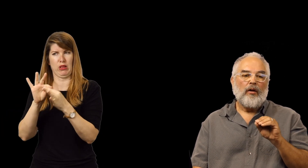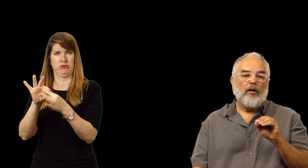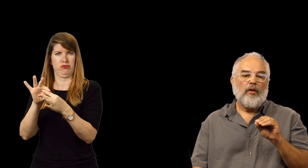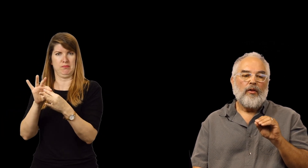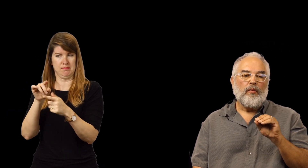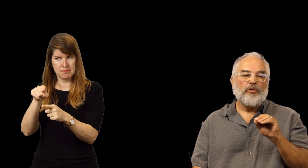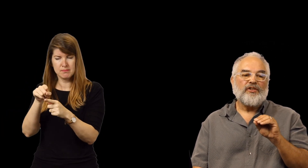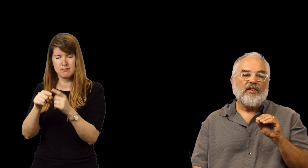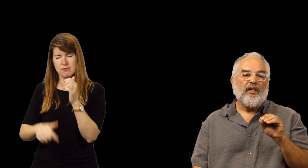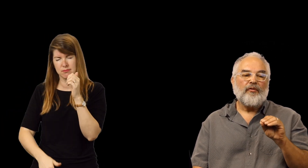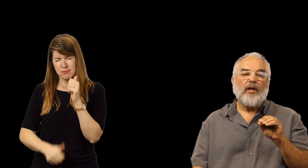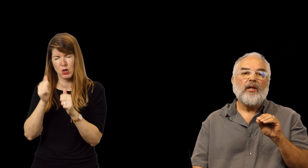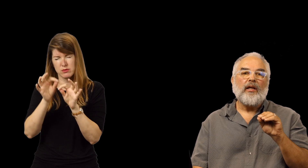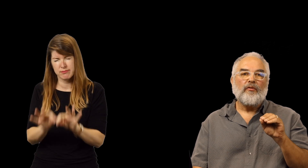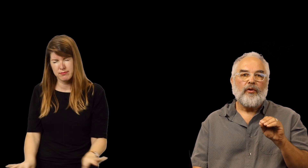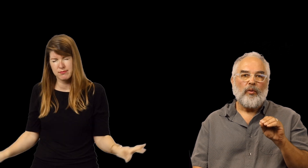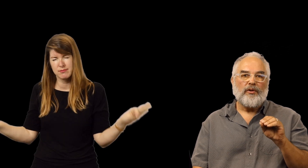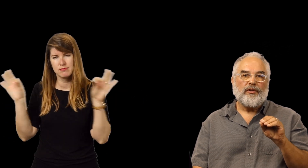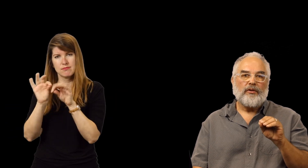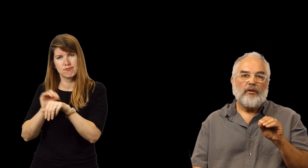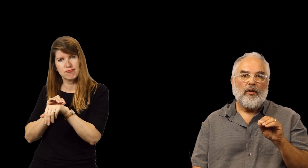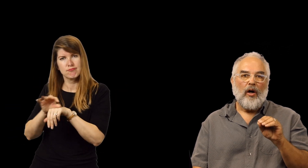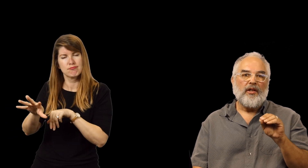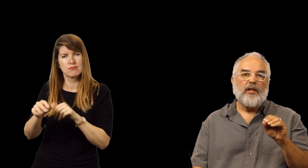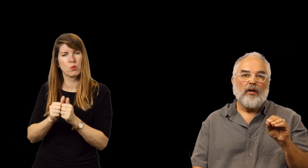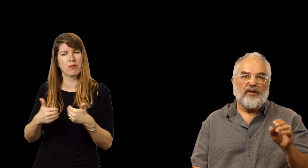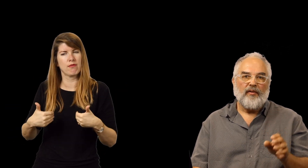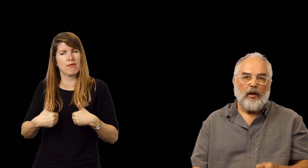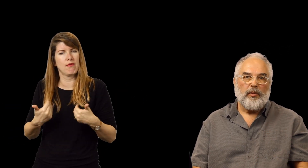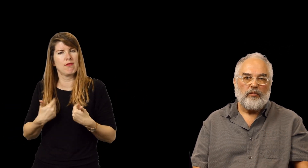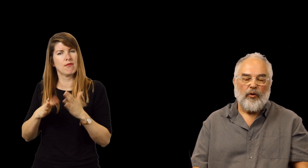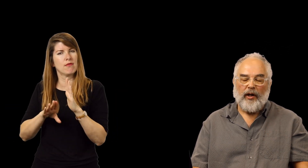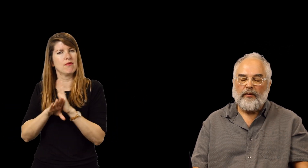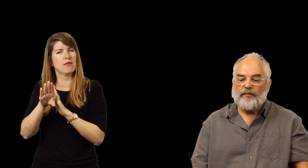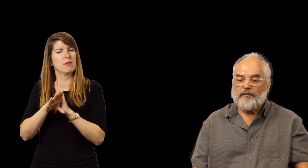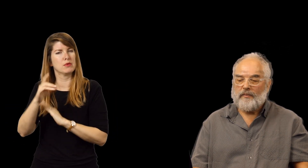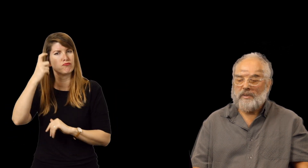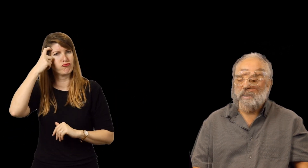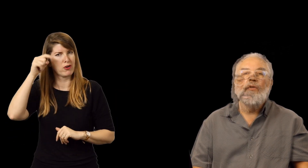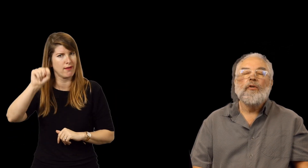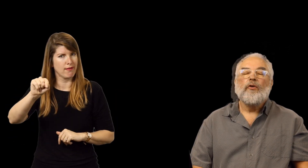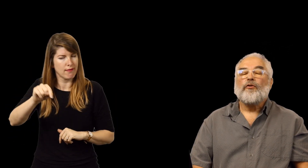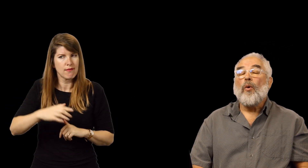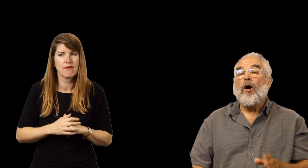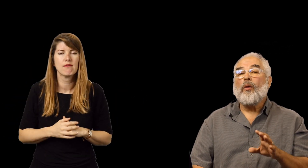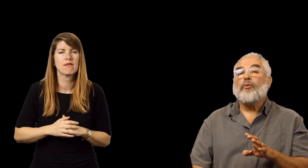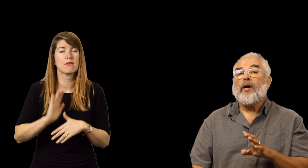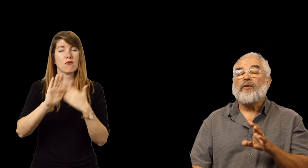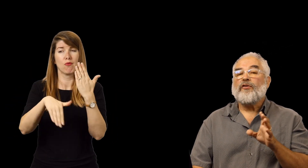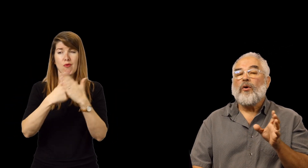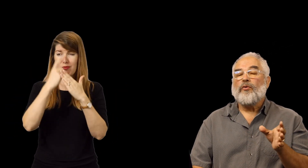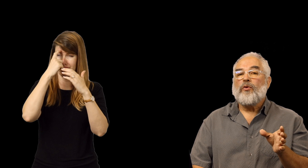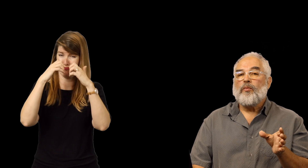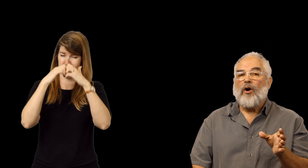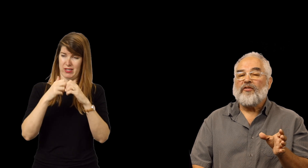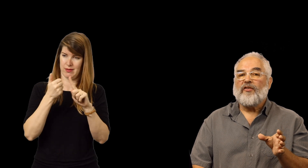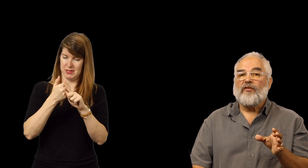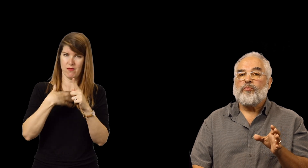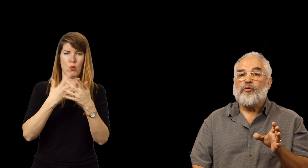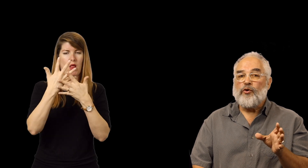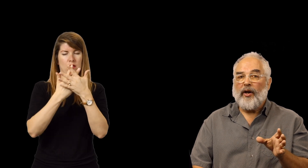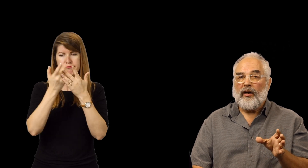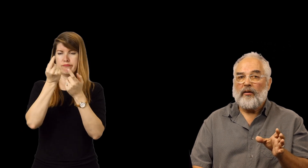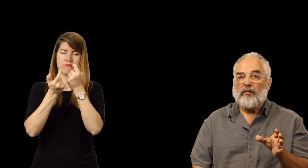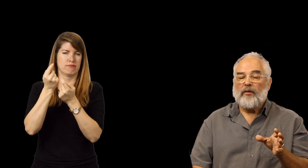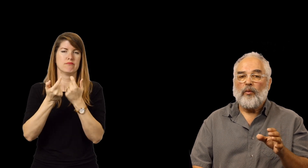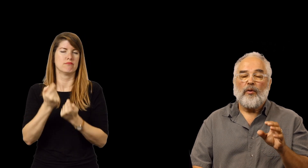are the most significant influence on the young developing brain. So all brains go through the process